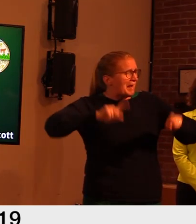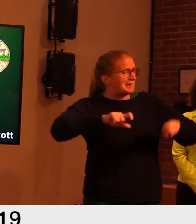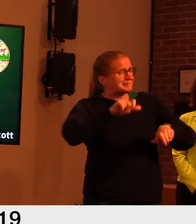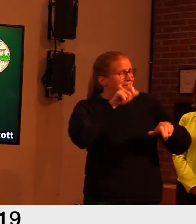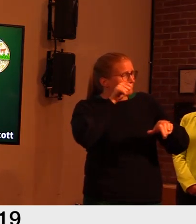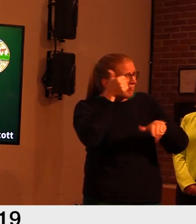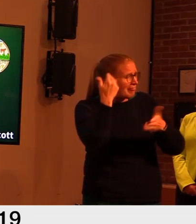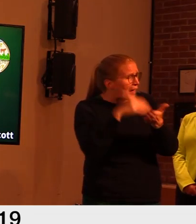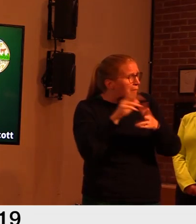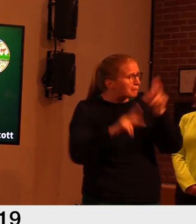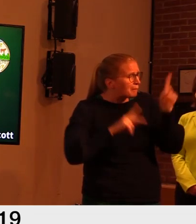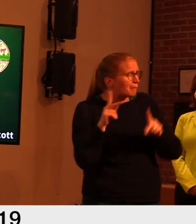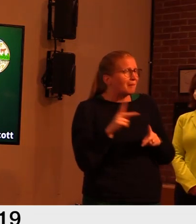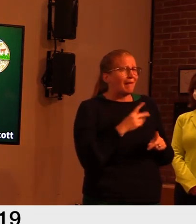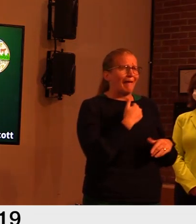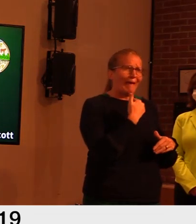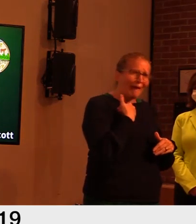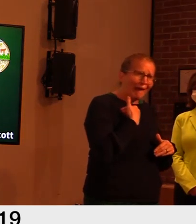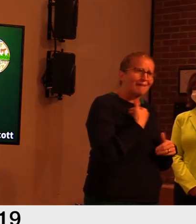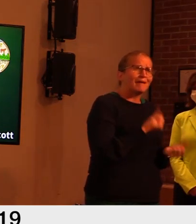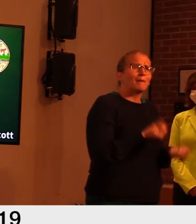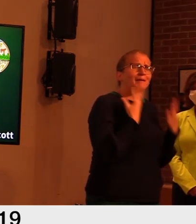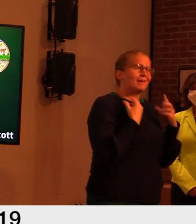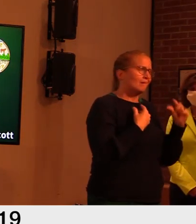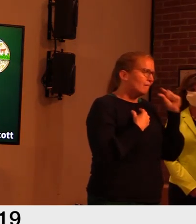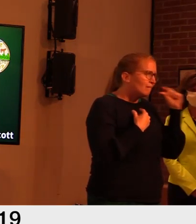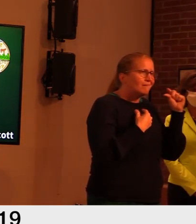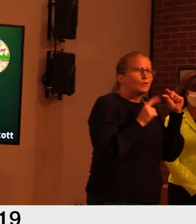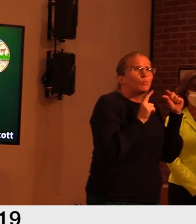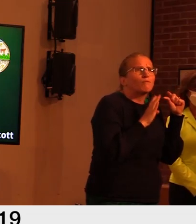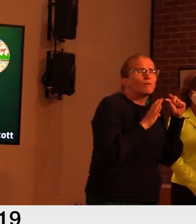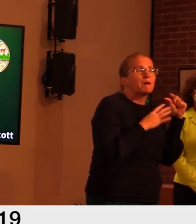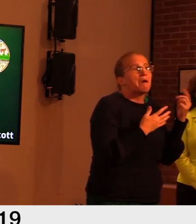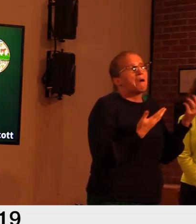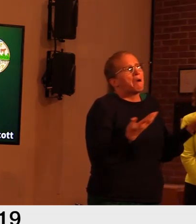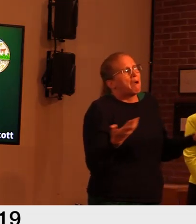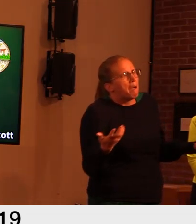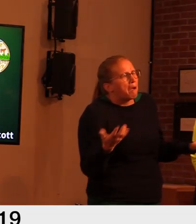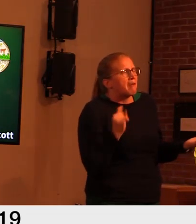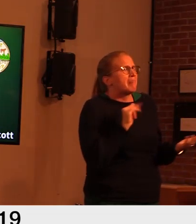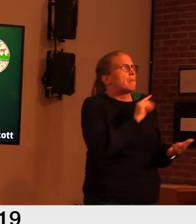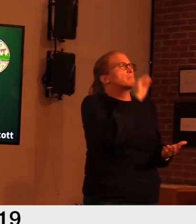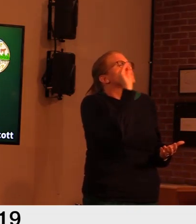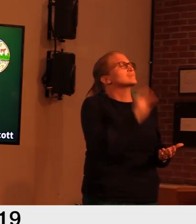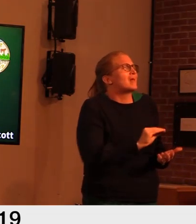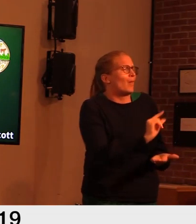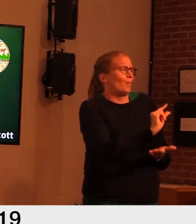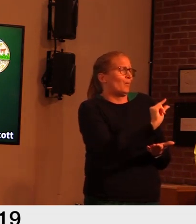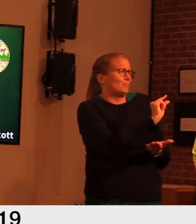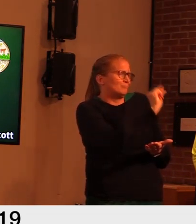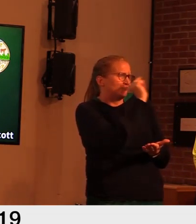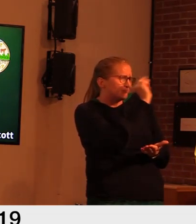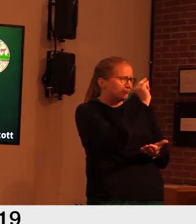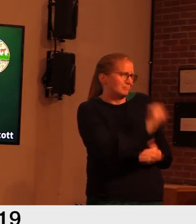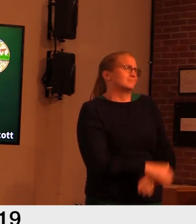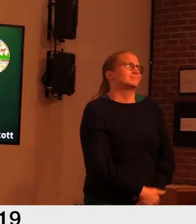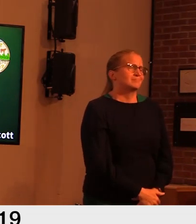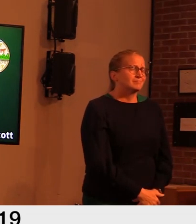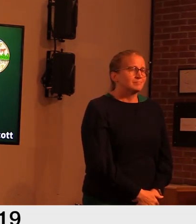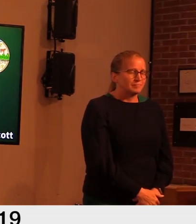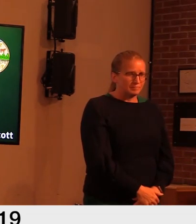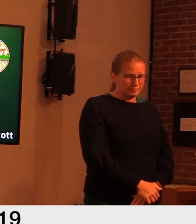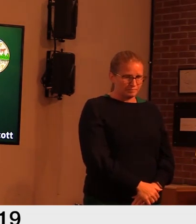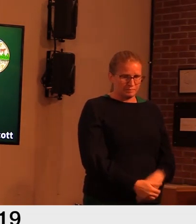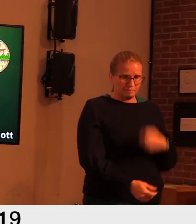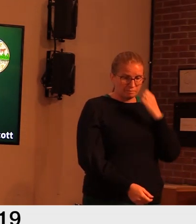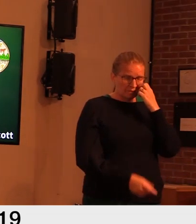to the metric we've set for ourselves, which we've now exceeded for testing, I would be very worried about those numbers. But knowing that we're